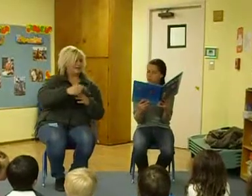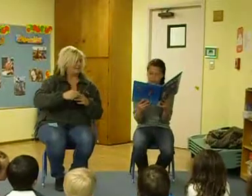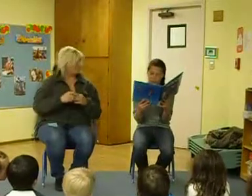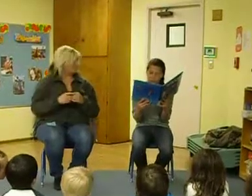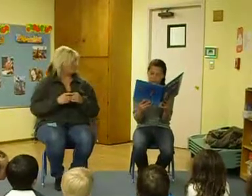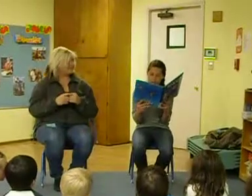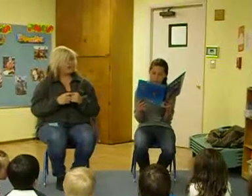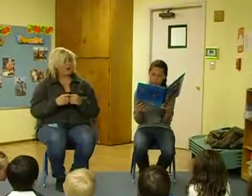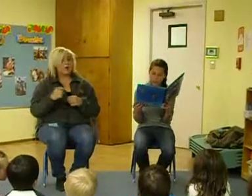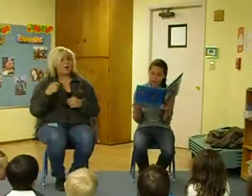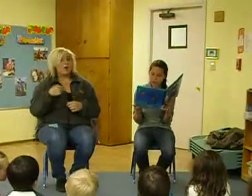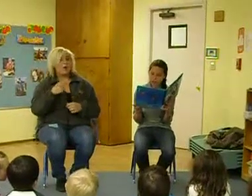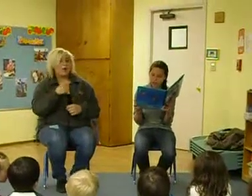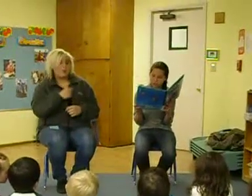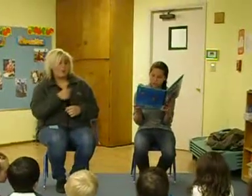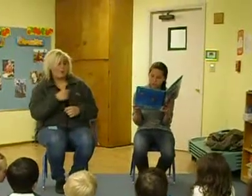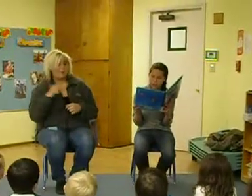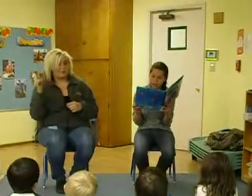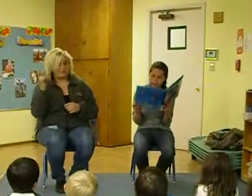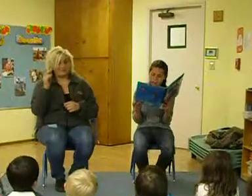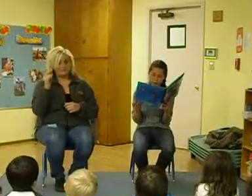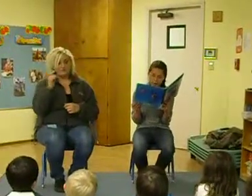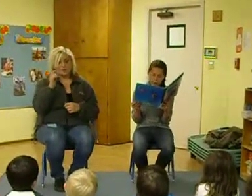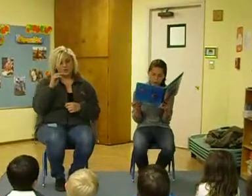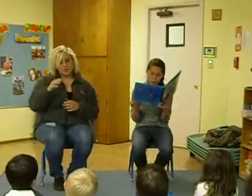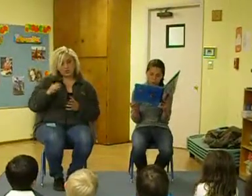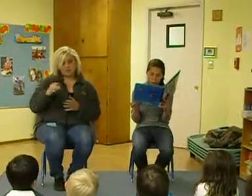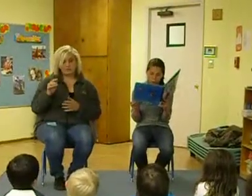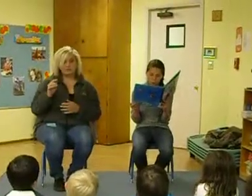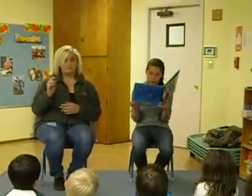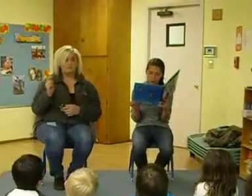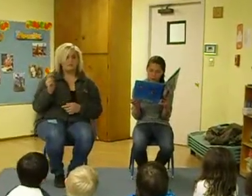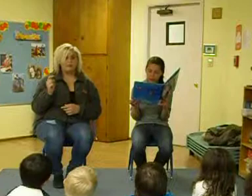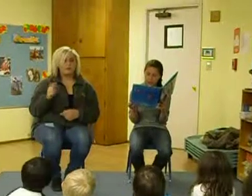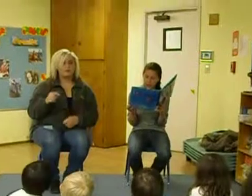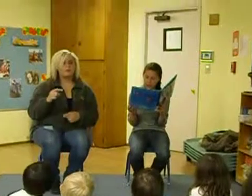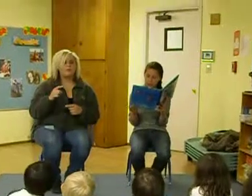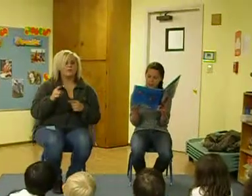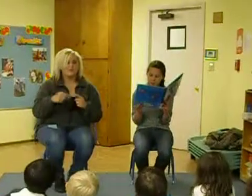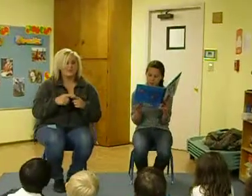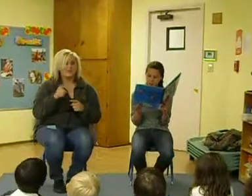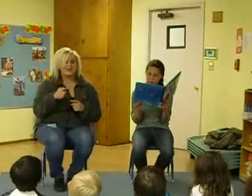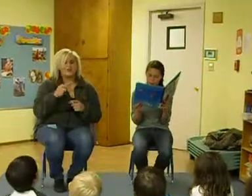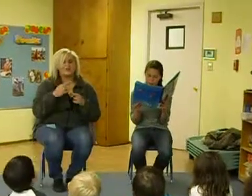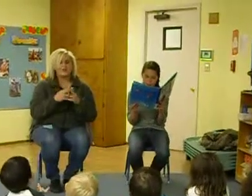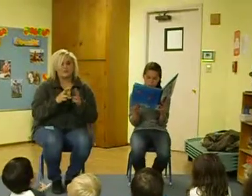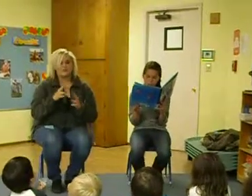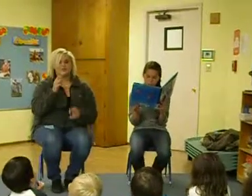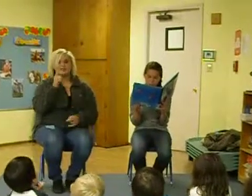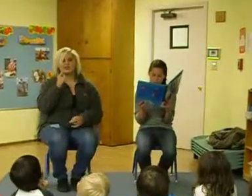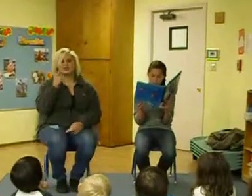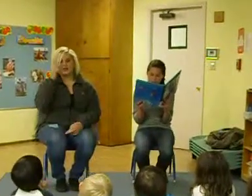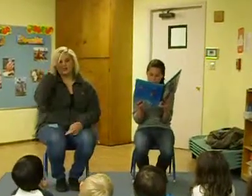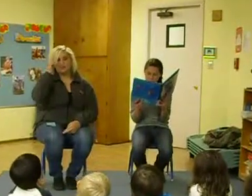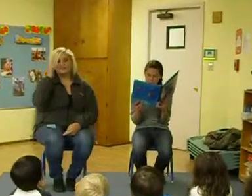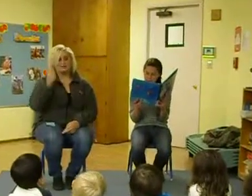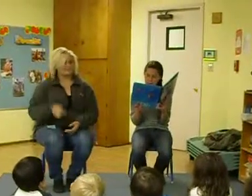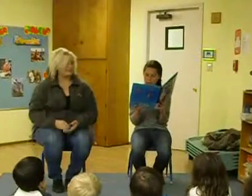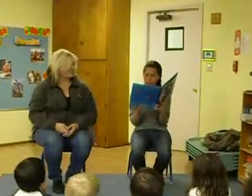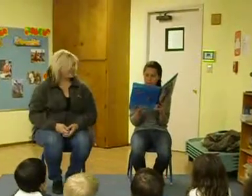Can we go up into the jet stream? Asks Max. Whenever you're ready, Max, answered the legendary superheroes Captain Lightning and Madam